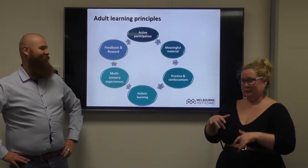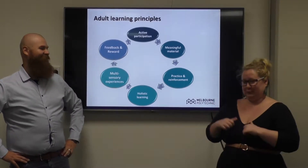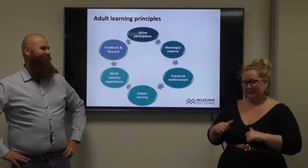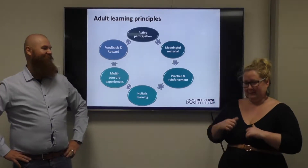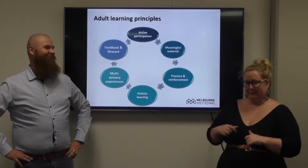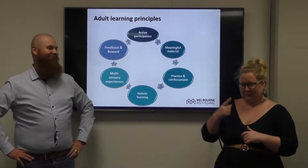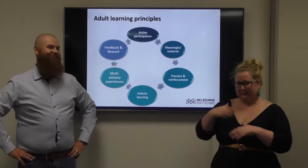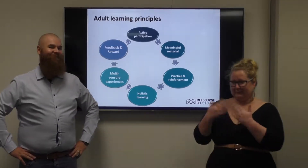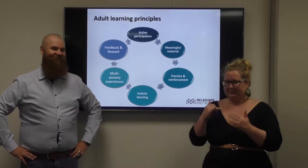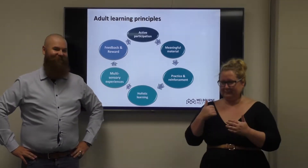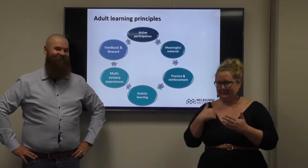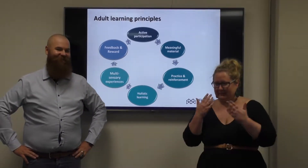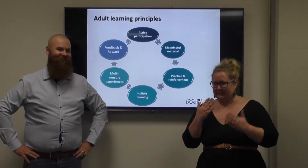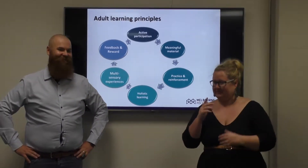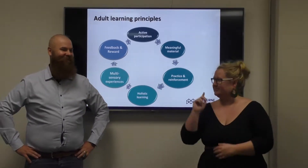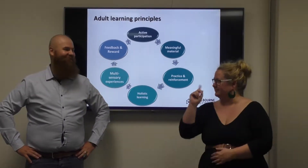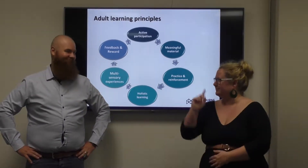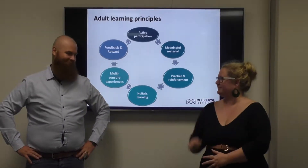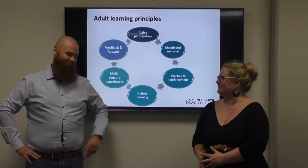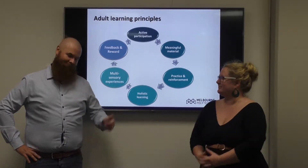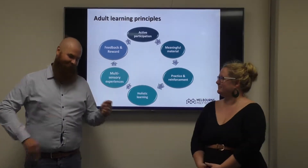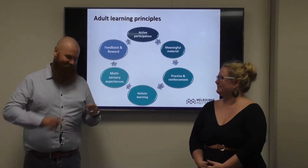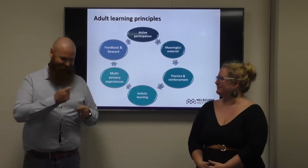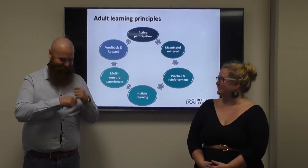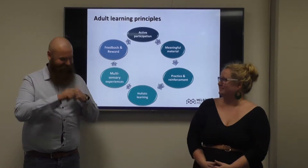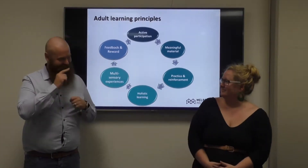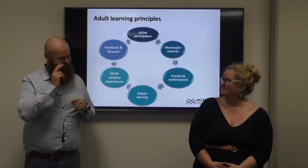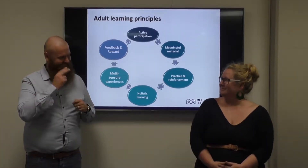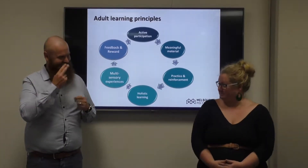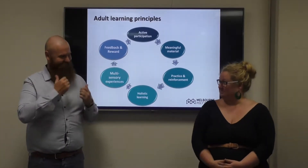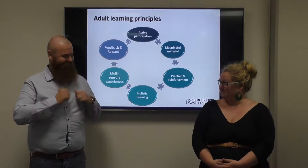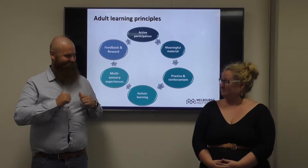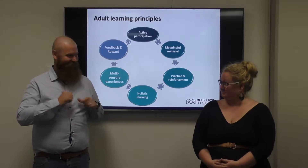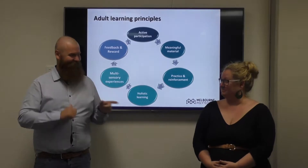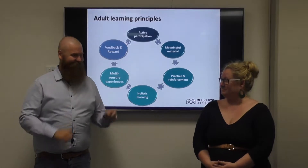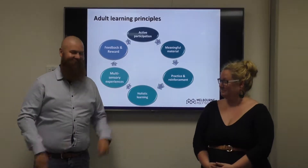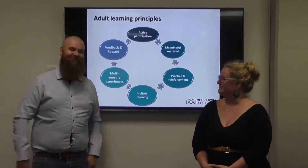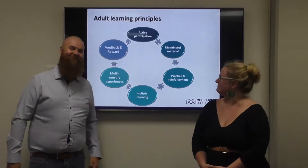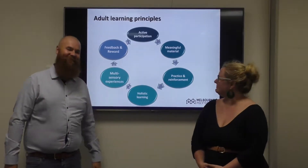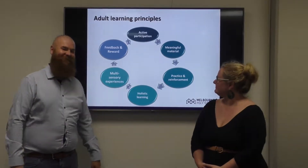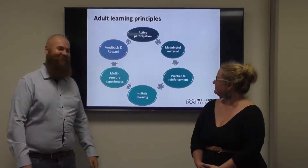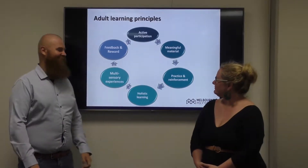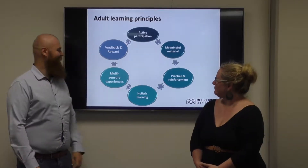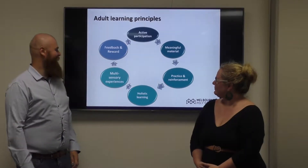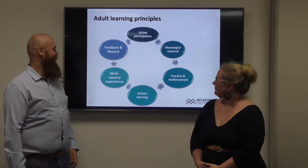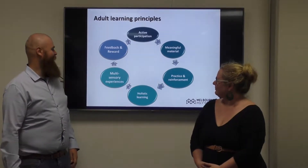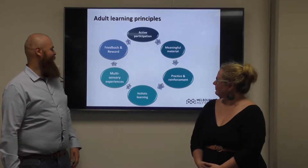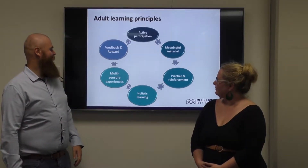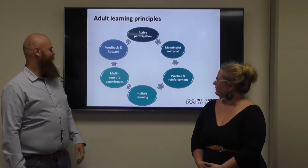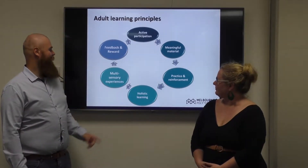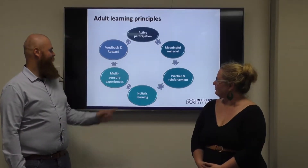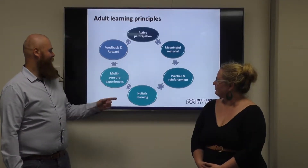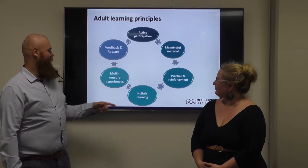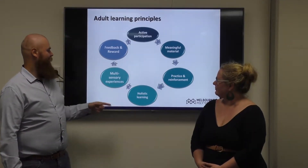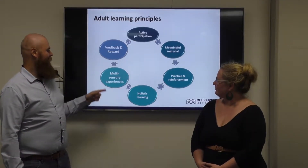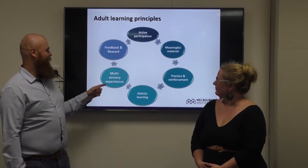So, I'm not really skilled myself in working with deaf-blind people. Perhaps you can, do some practice there.